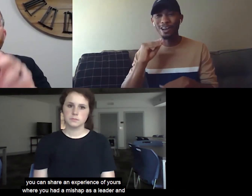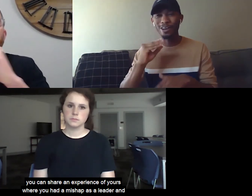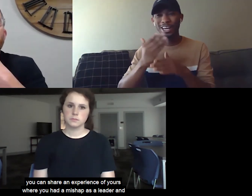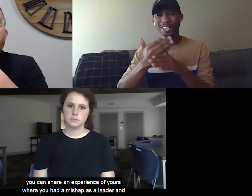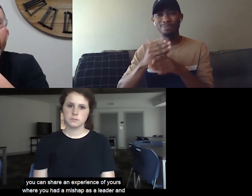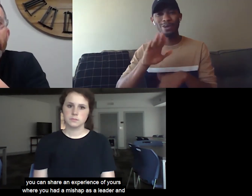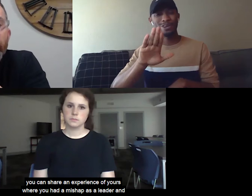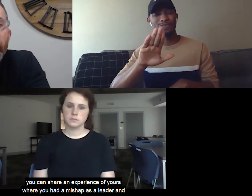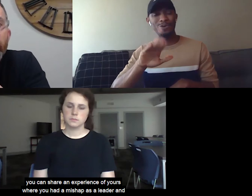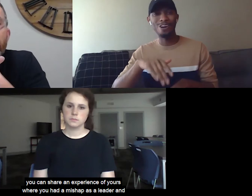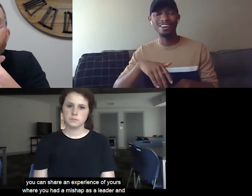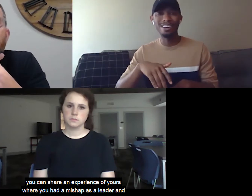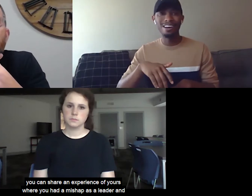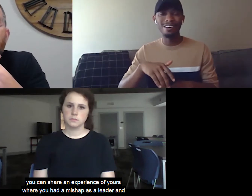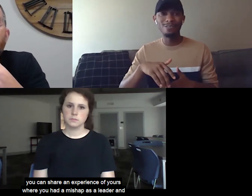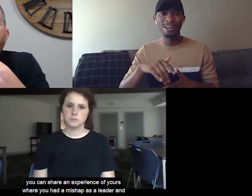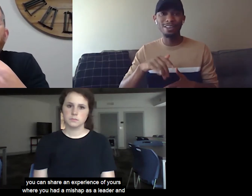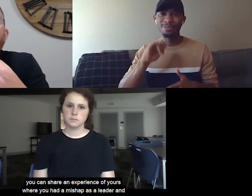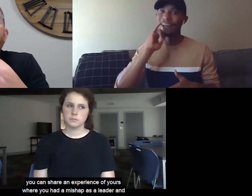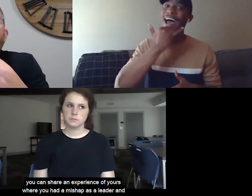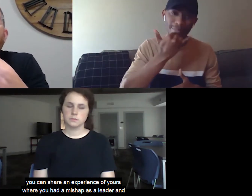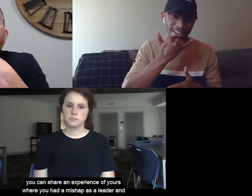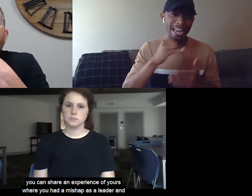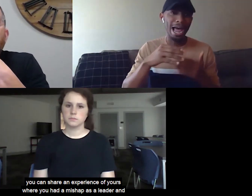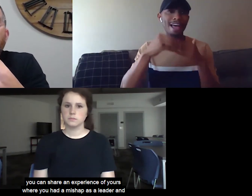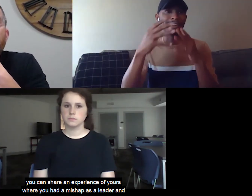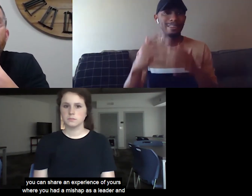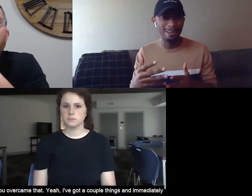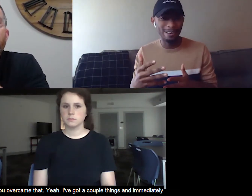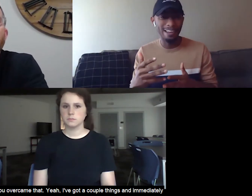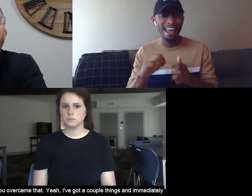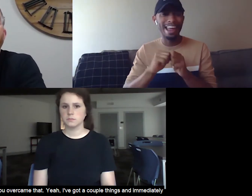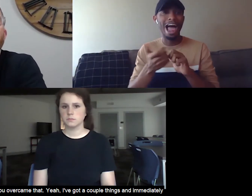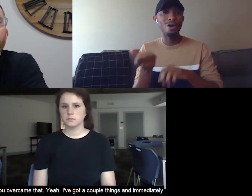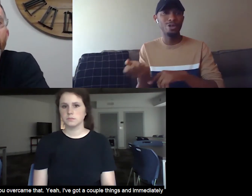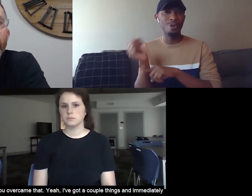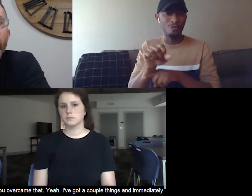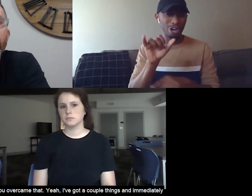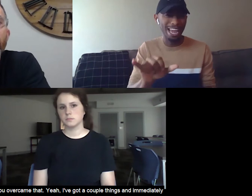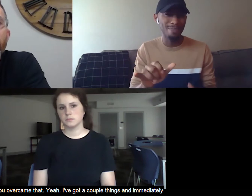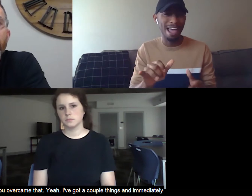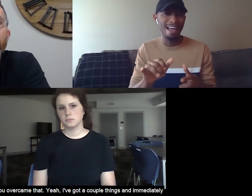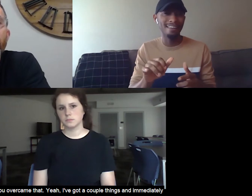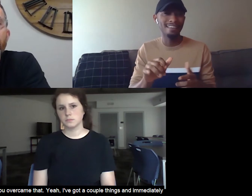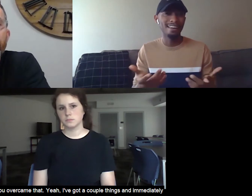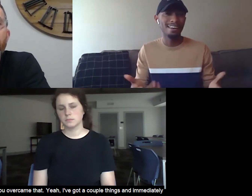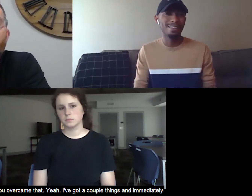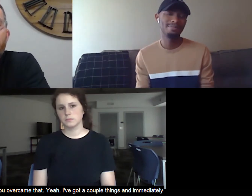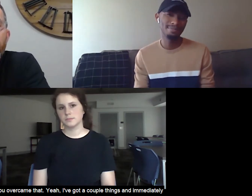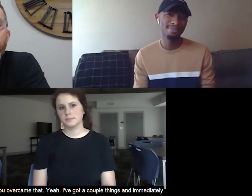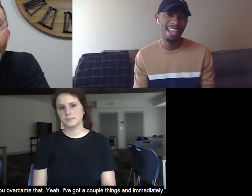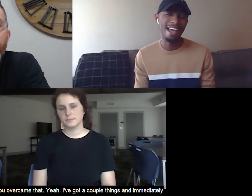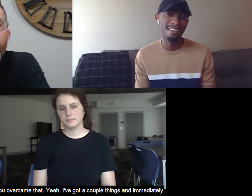can share an experience of yours where you had a mishap as a leader and how you overcame that.